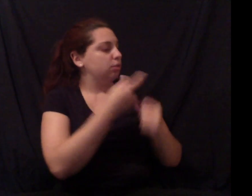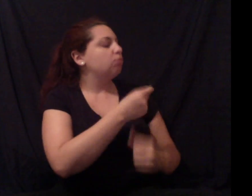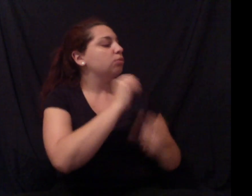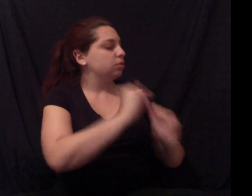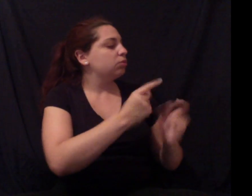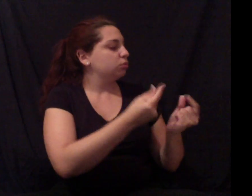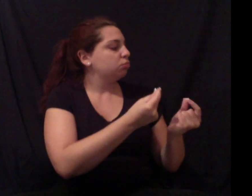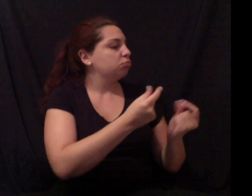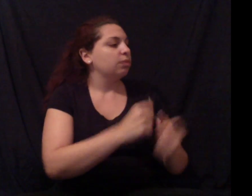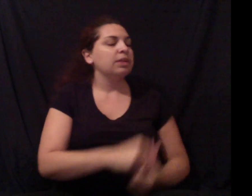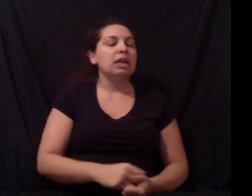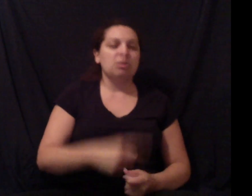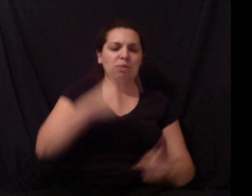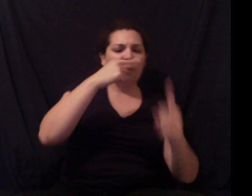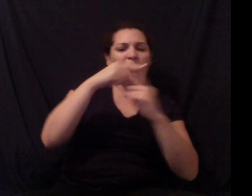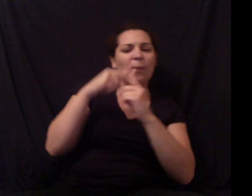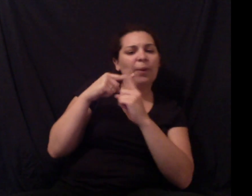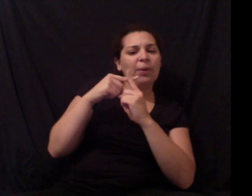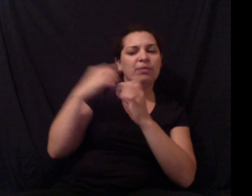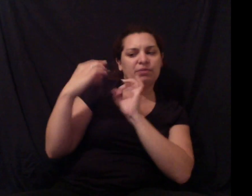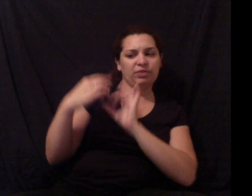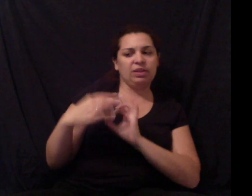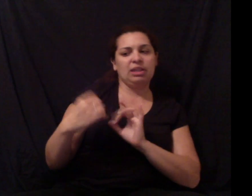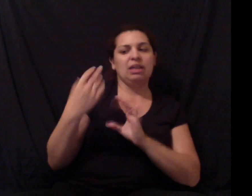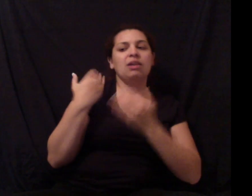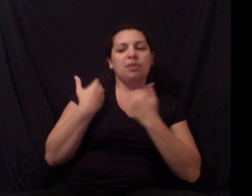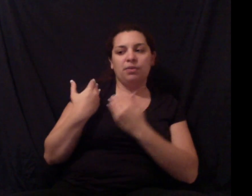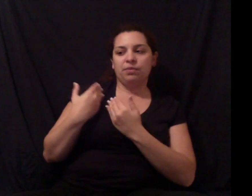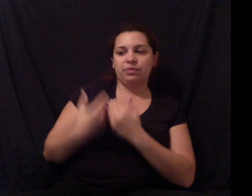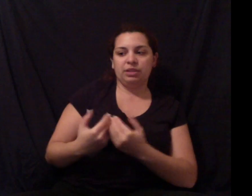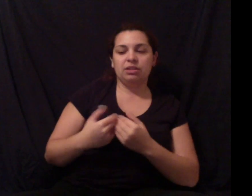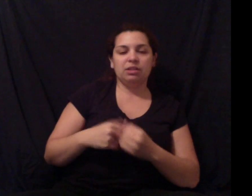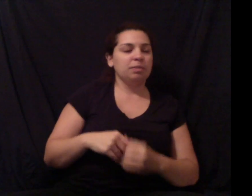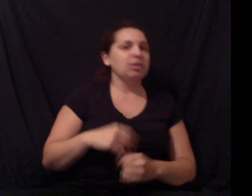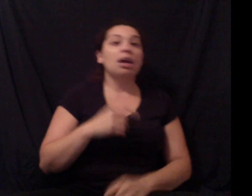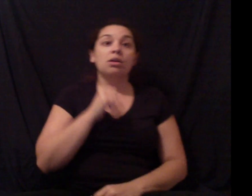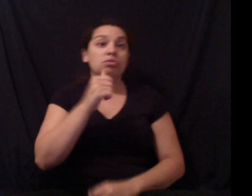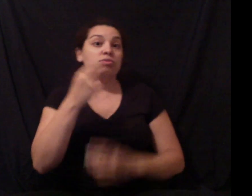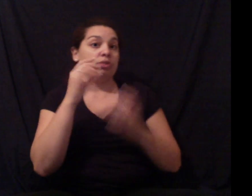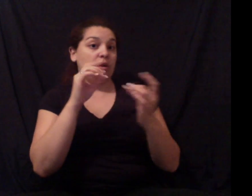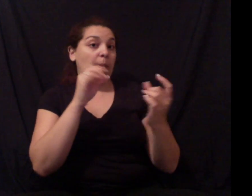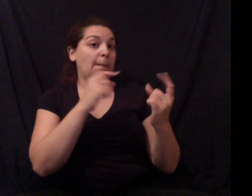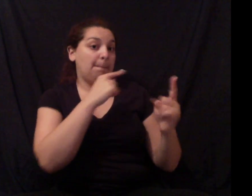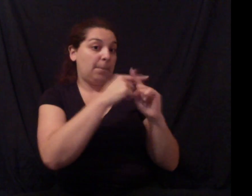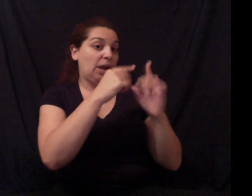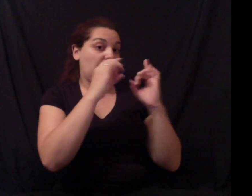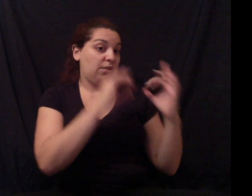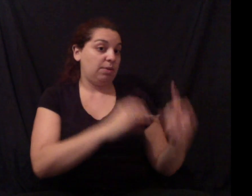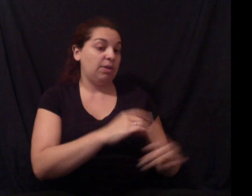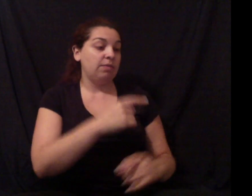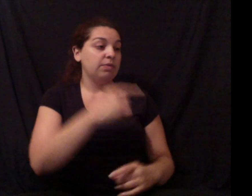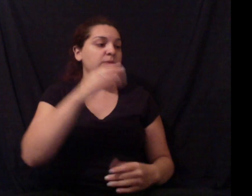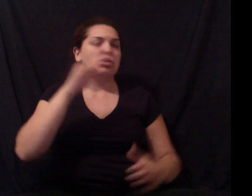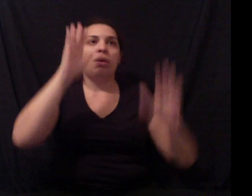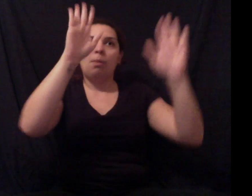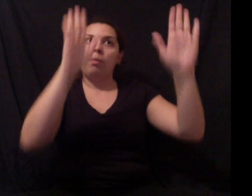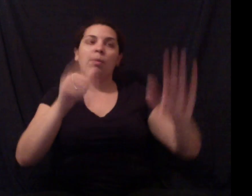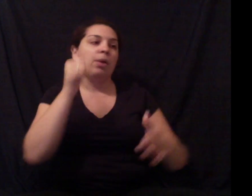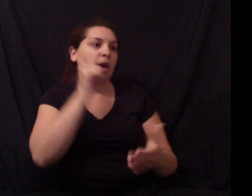that, positive feedback that really helped me make that decision. Not only was he getting the positive feedback from his awesome wife, but he was also getting a larger and